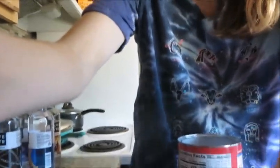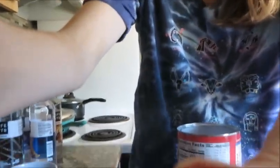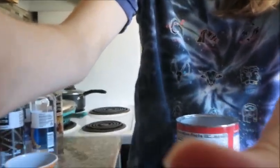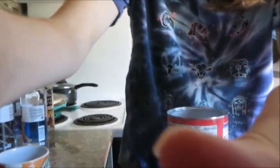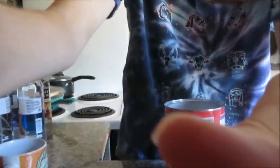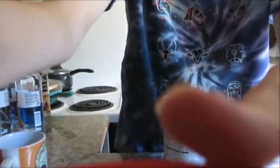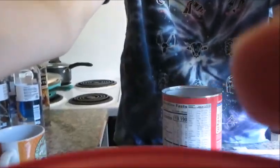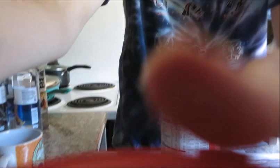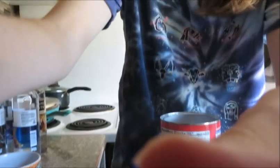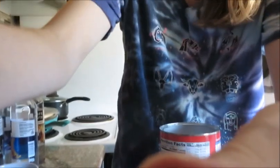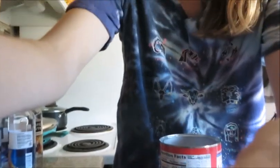No. Okay, hold on.